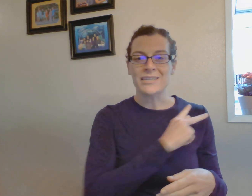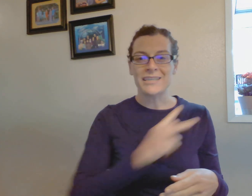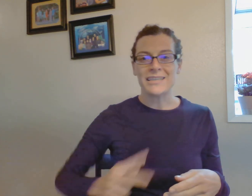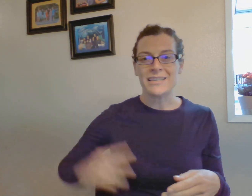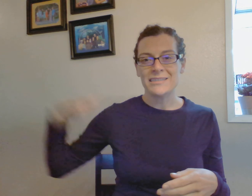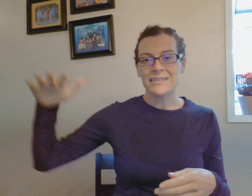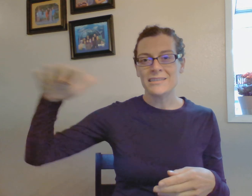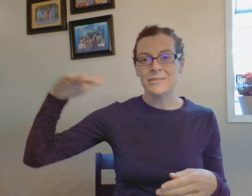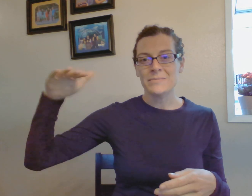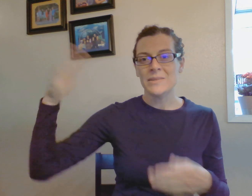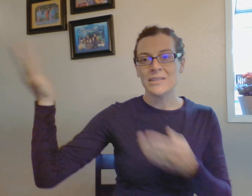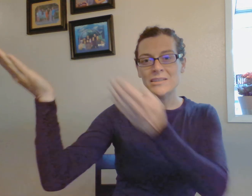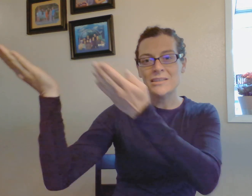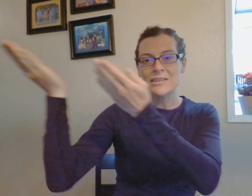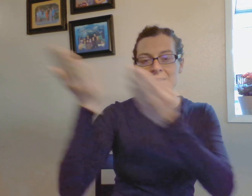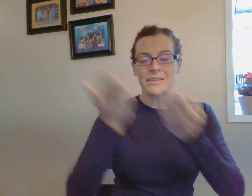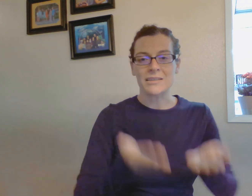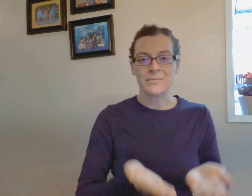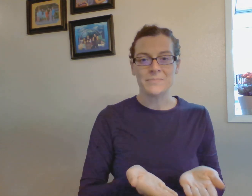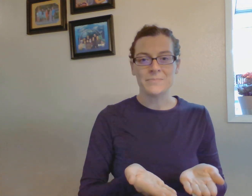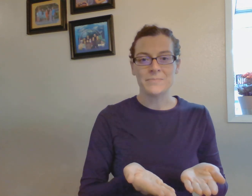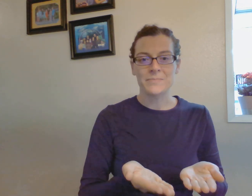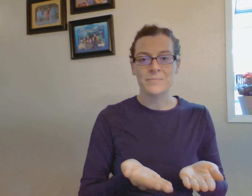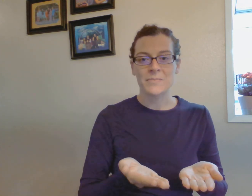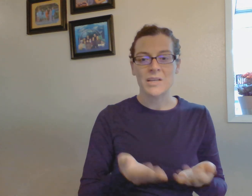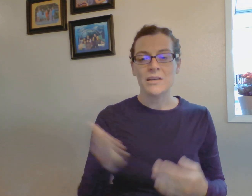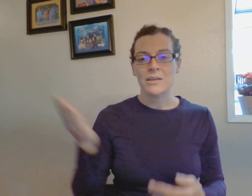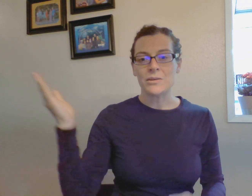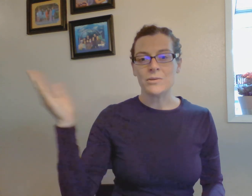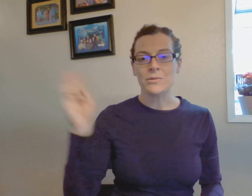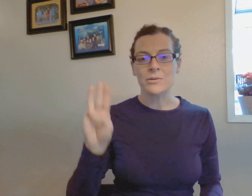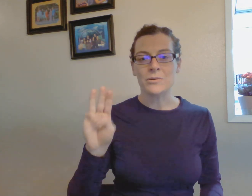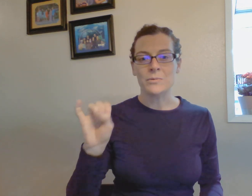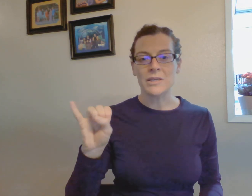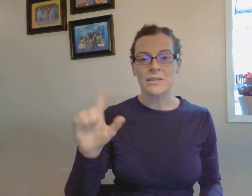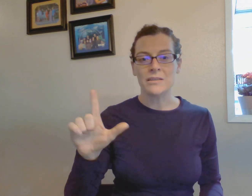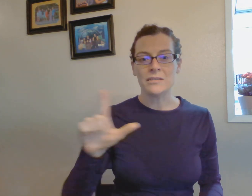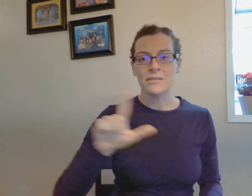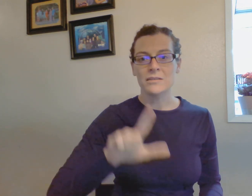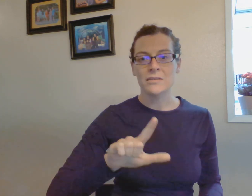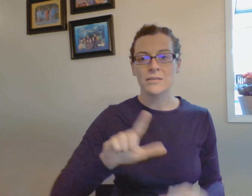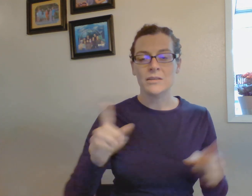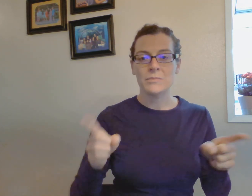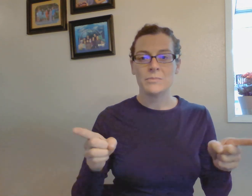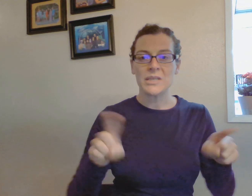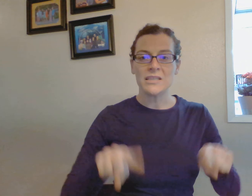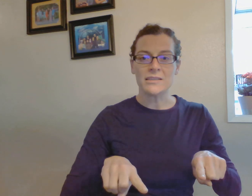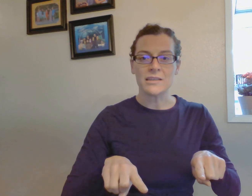kingdom come. Your will be done